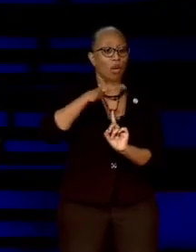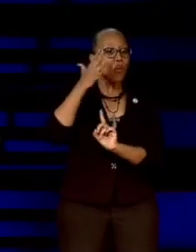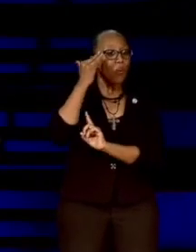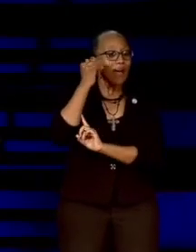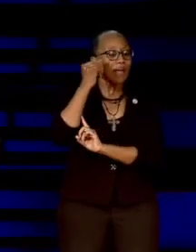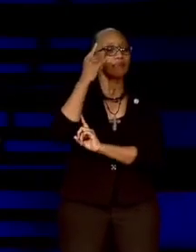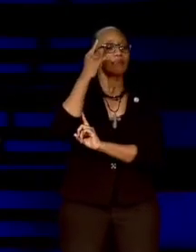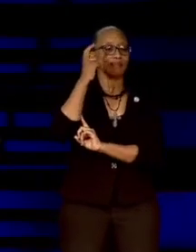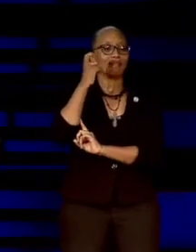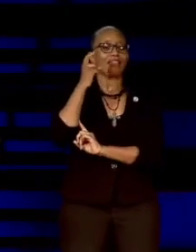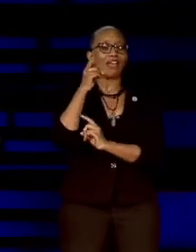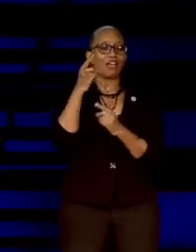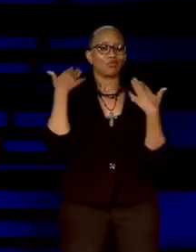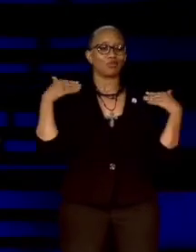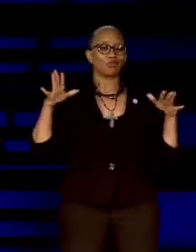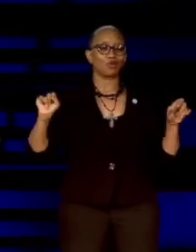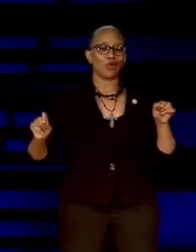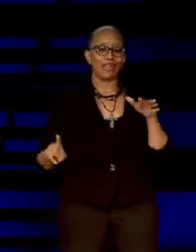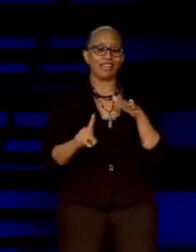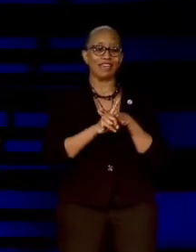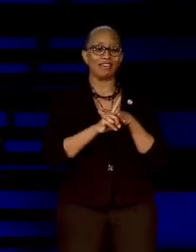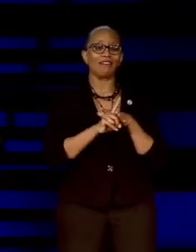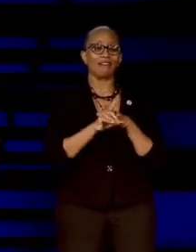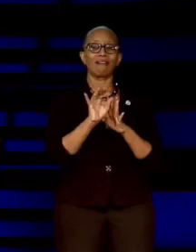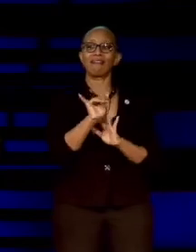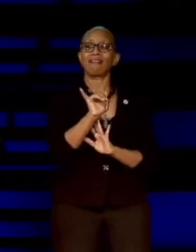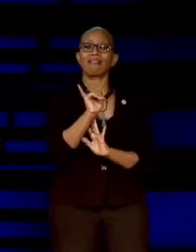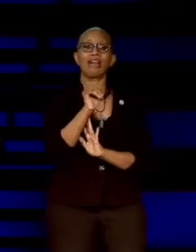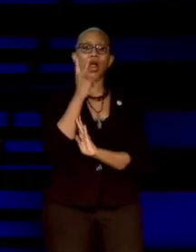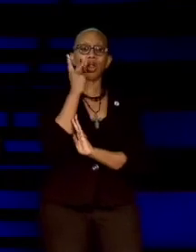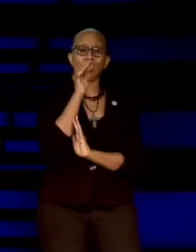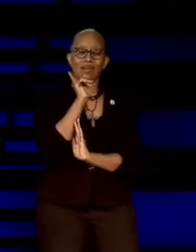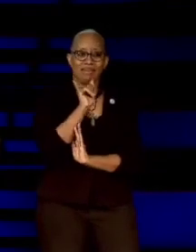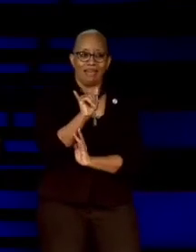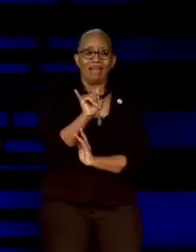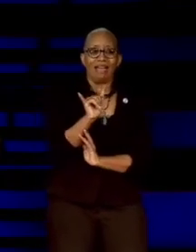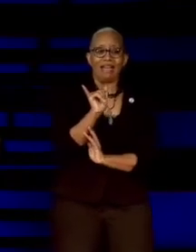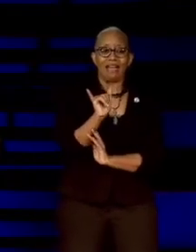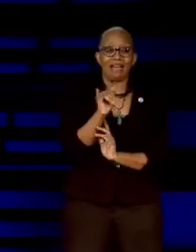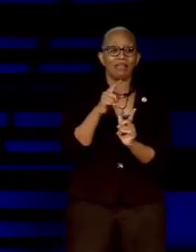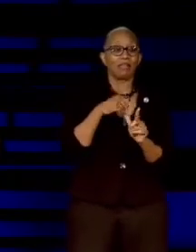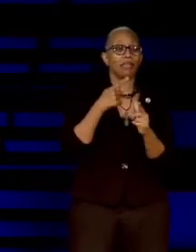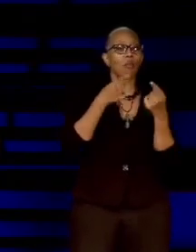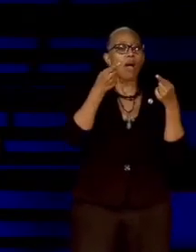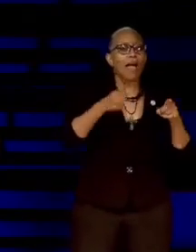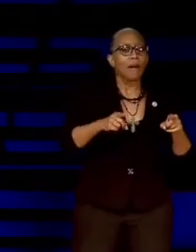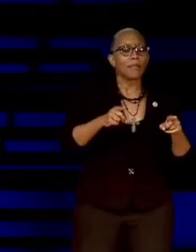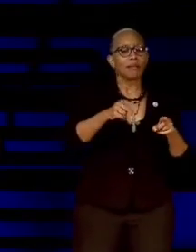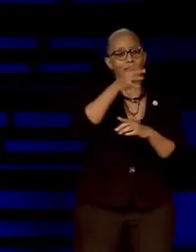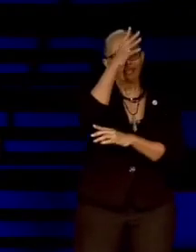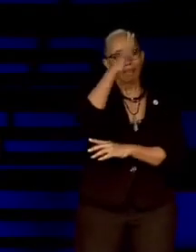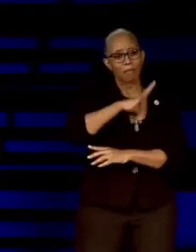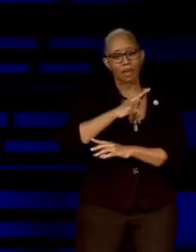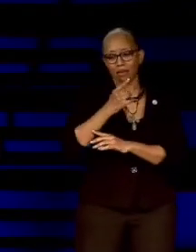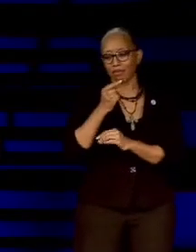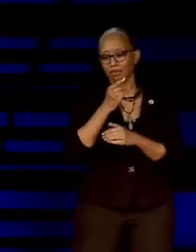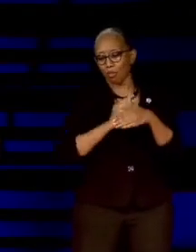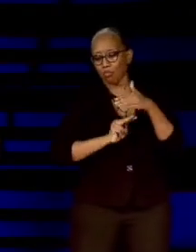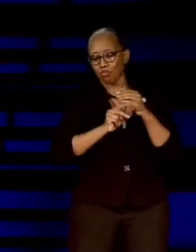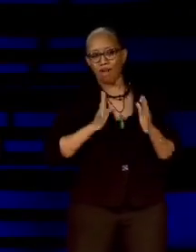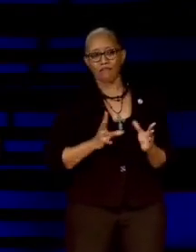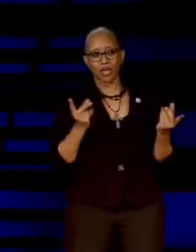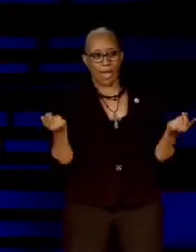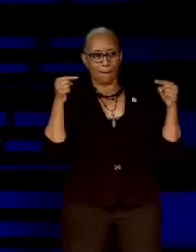because angels are here. Look at that, look at that, look at that. Then the prophet comes and tells us, and we're standing in a